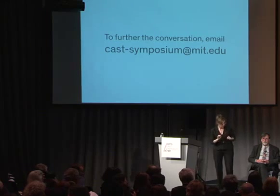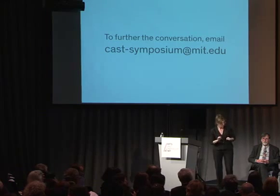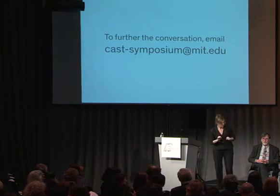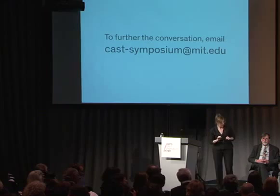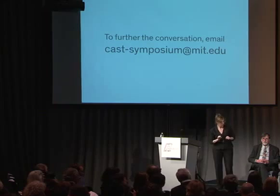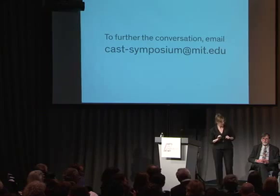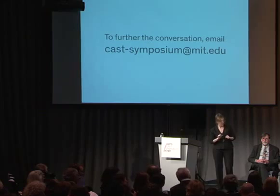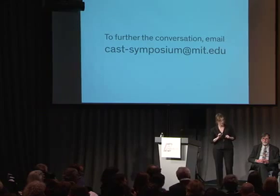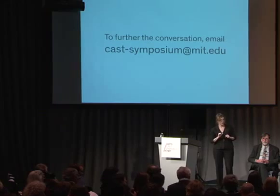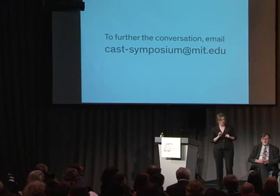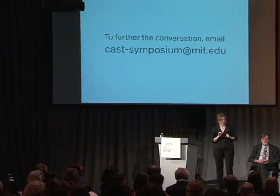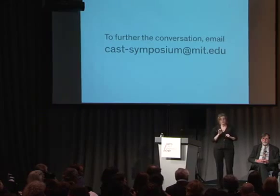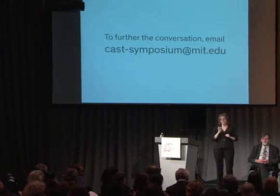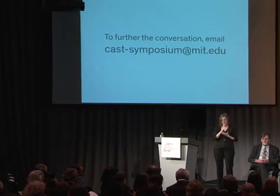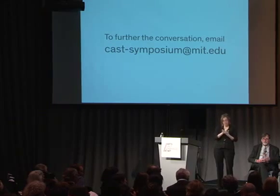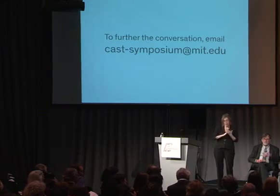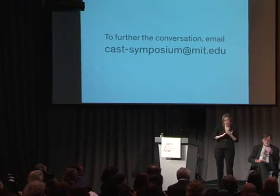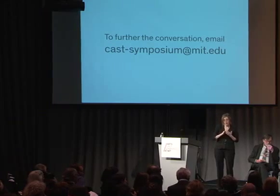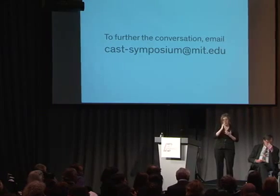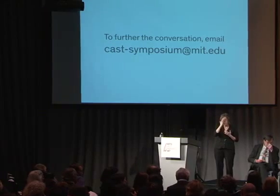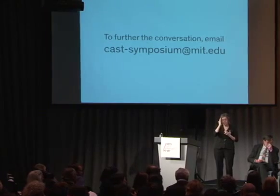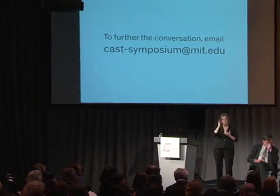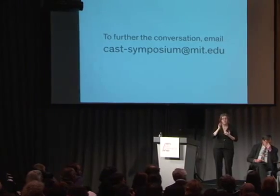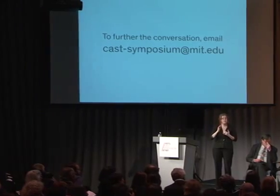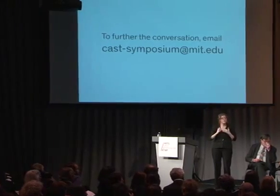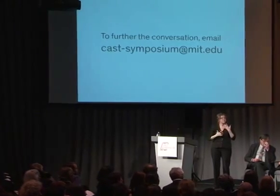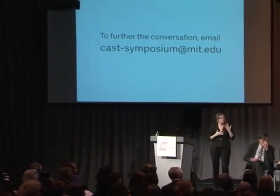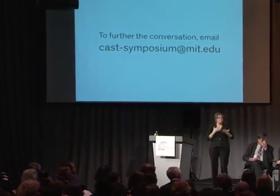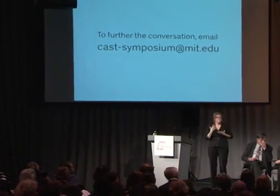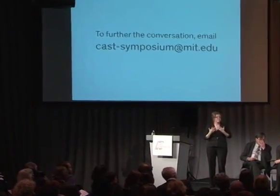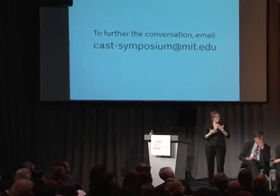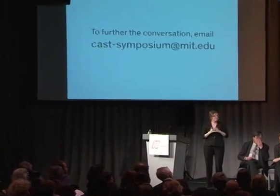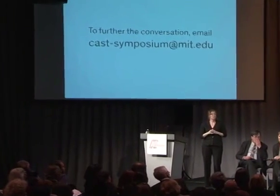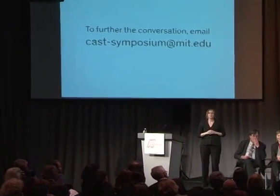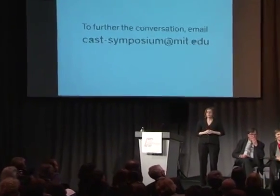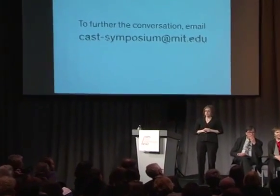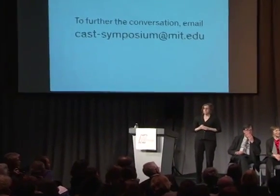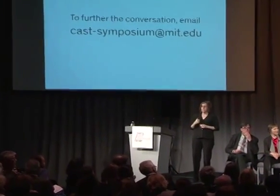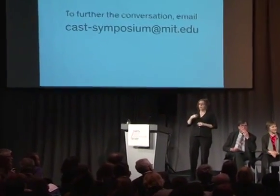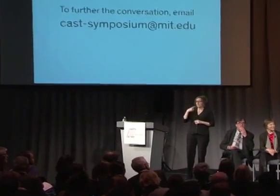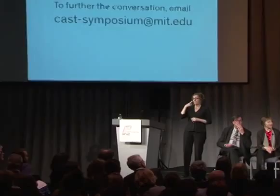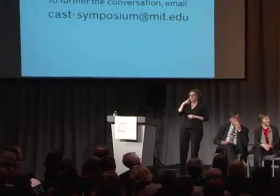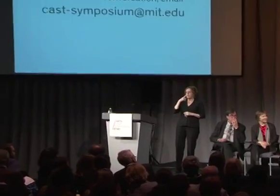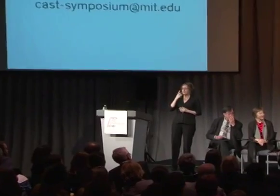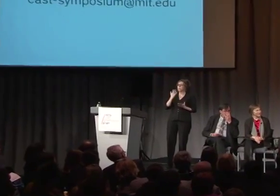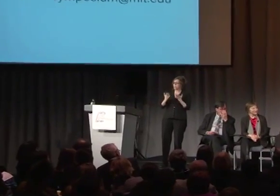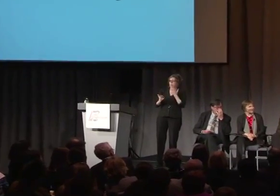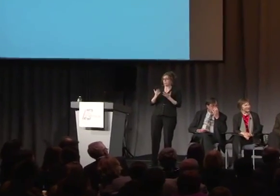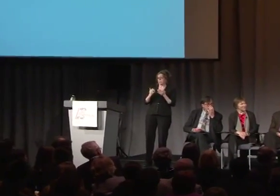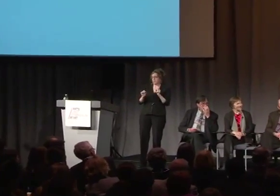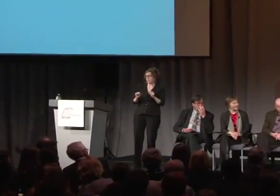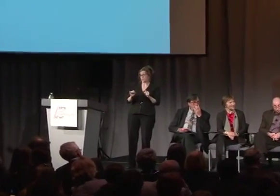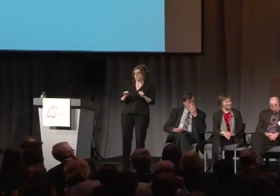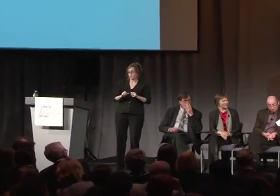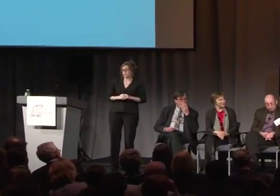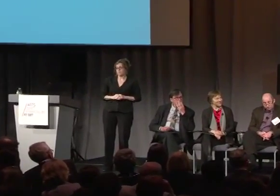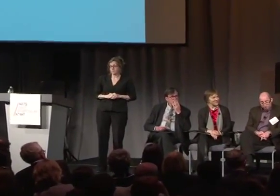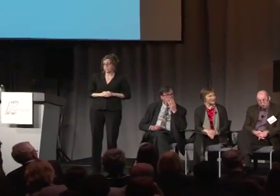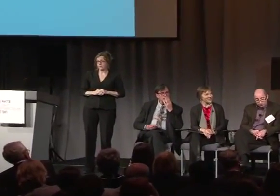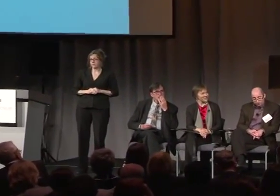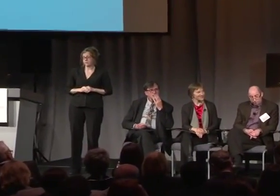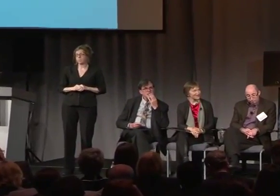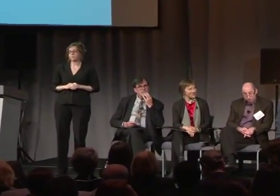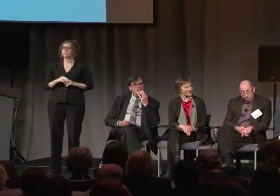Is that part of the way that I think it may be possible. I don't have